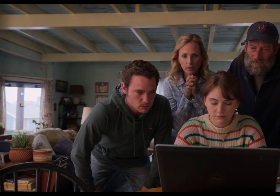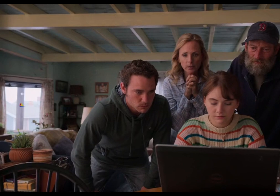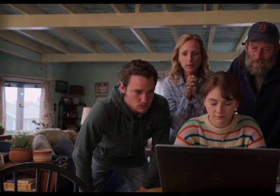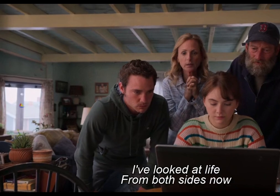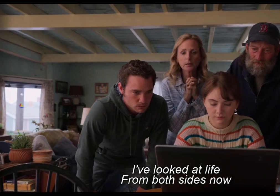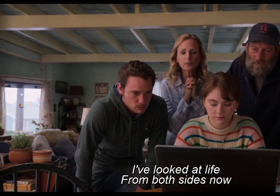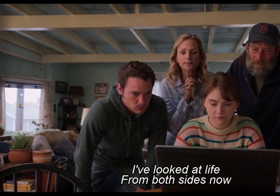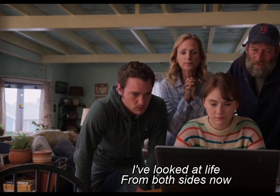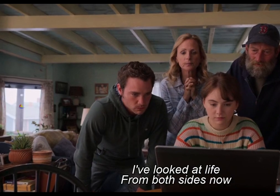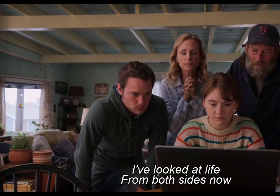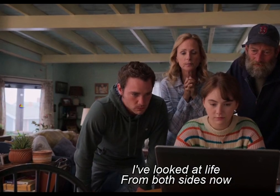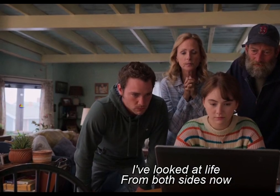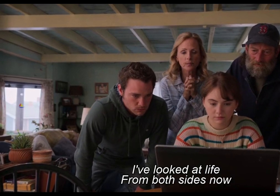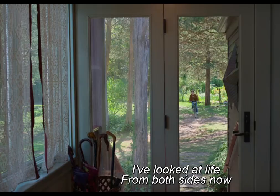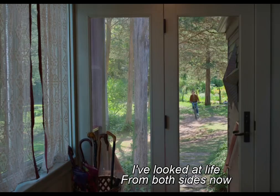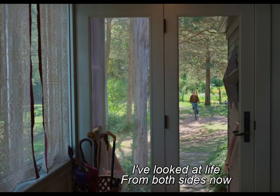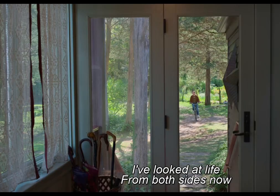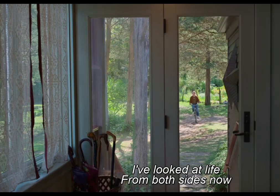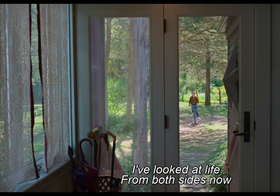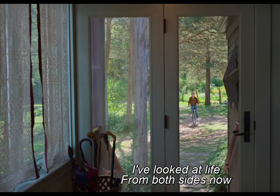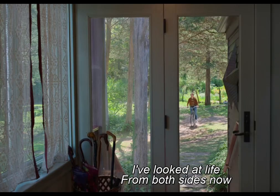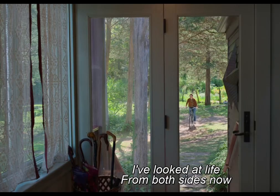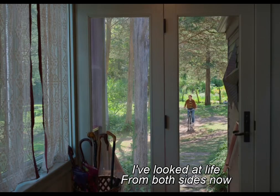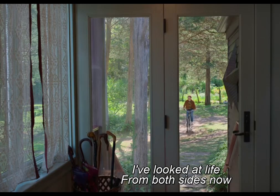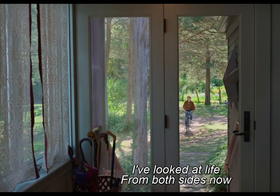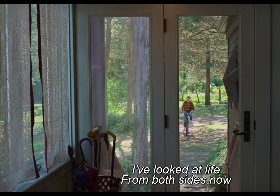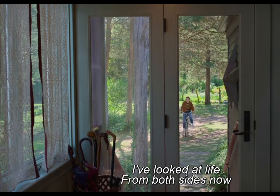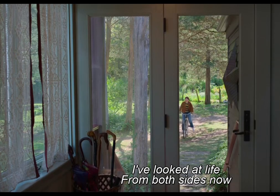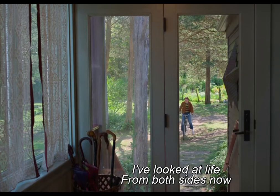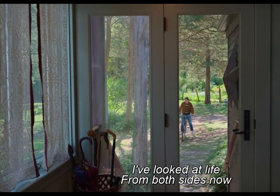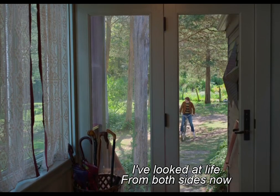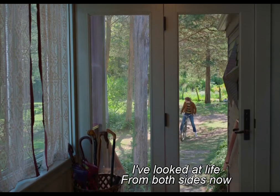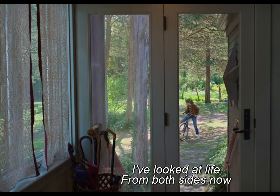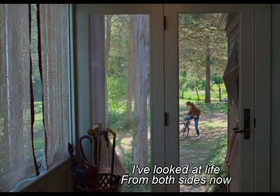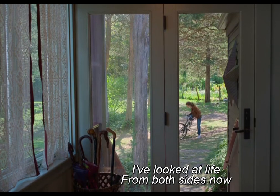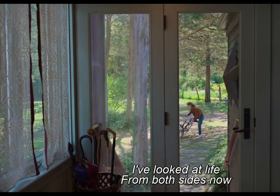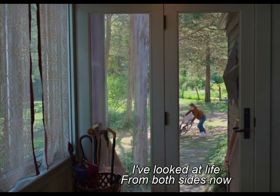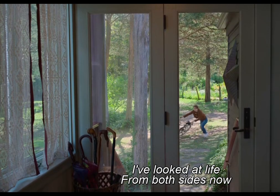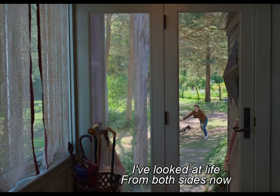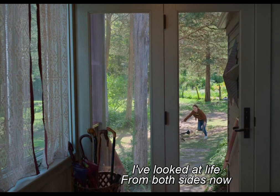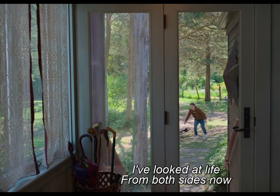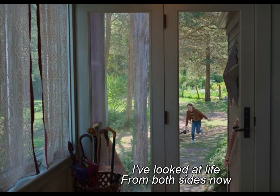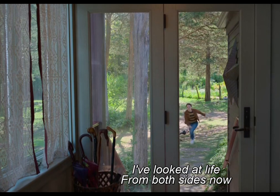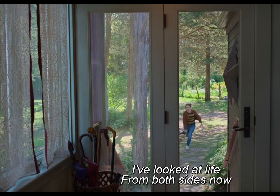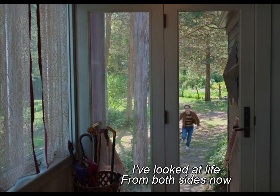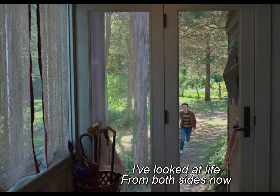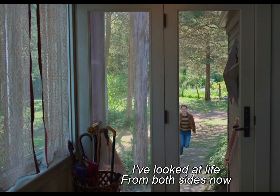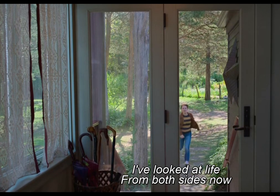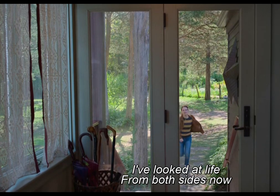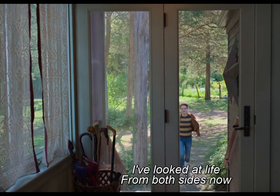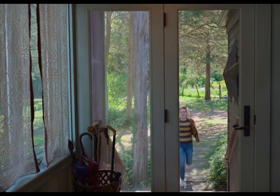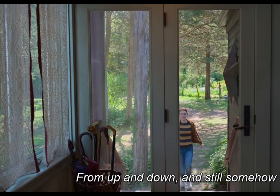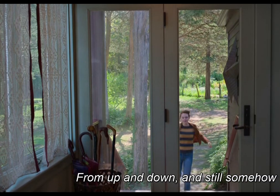I've looked at life From both sides now From